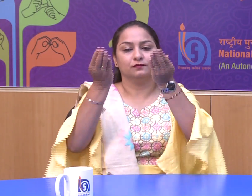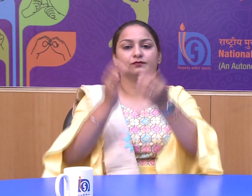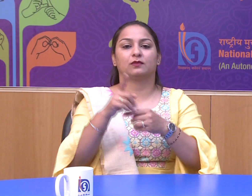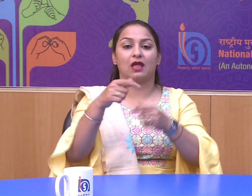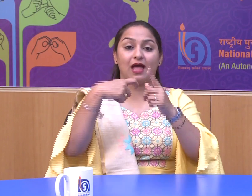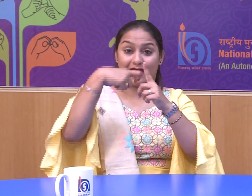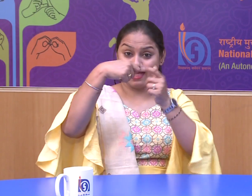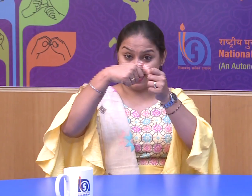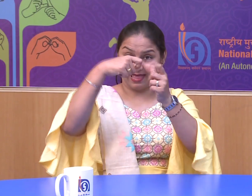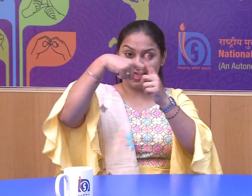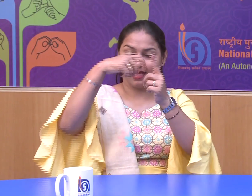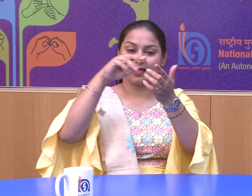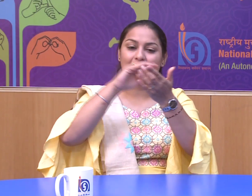Akbar, as a liberal ruler,